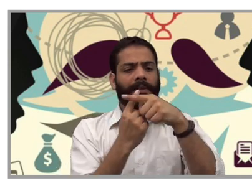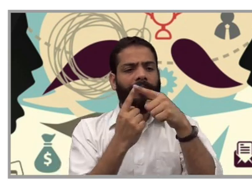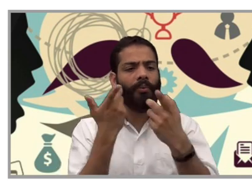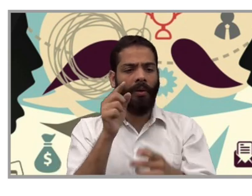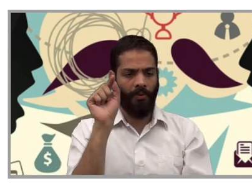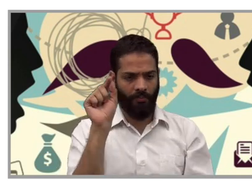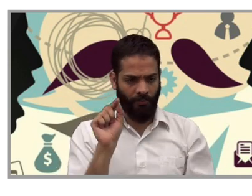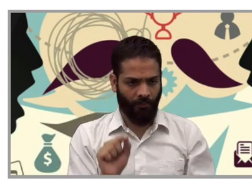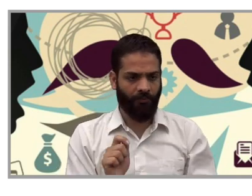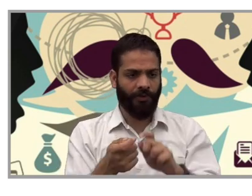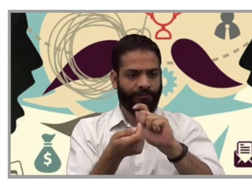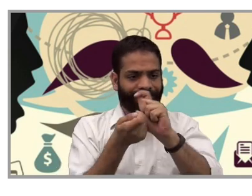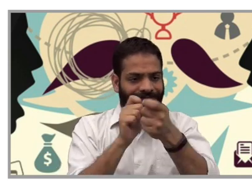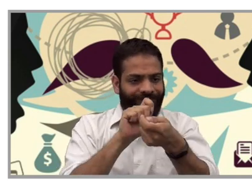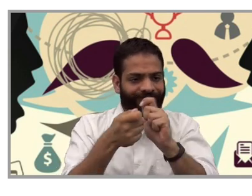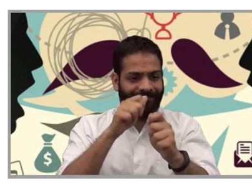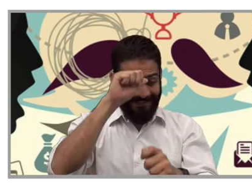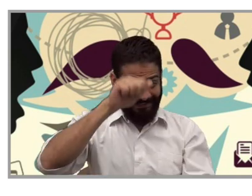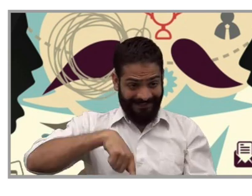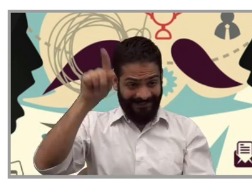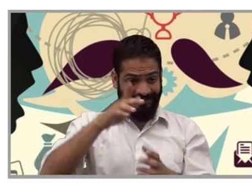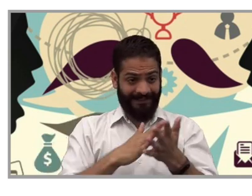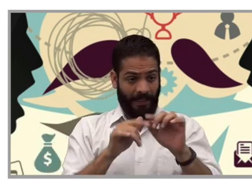sita. Delhi arrive.